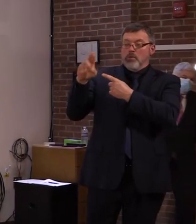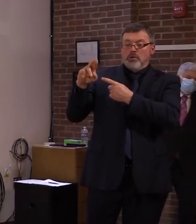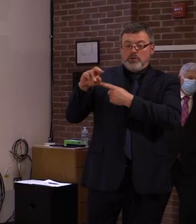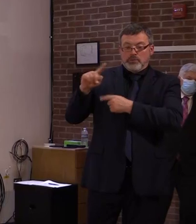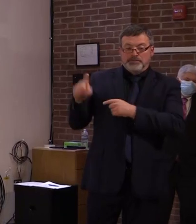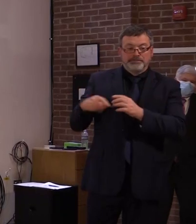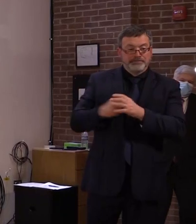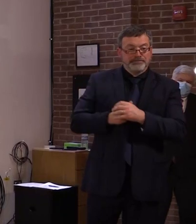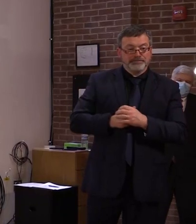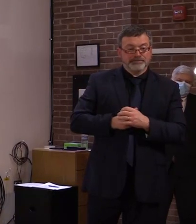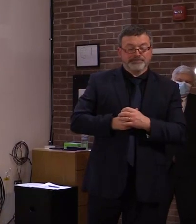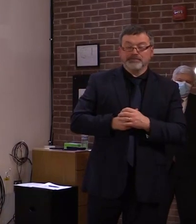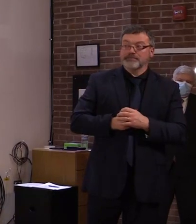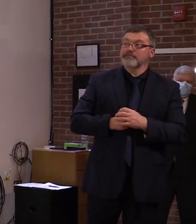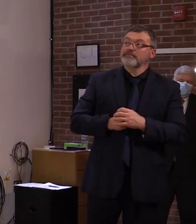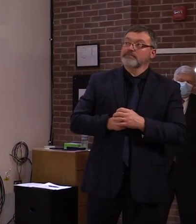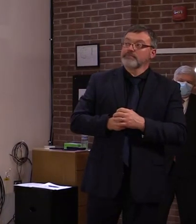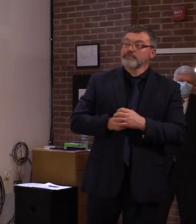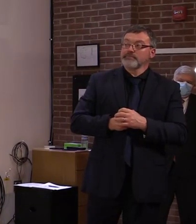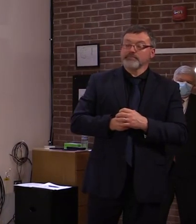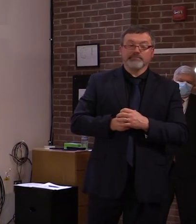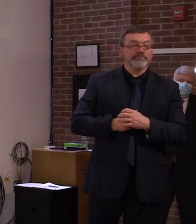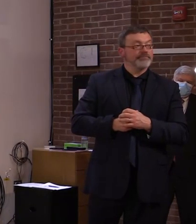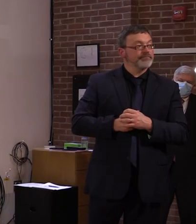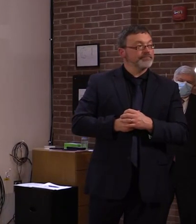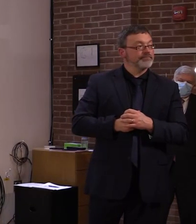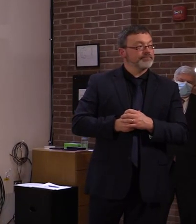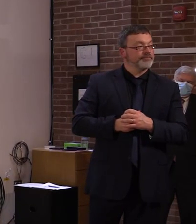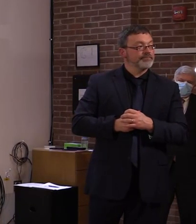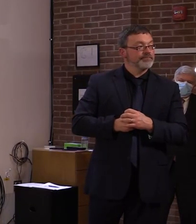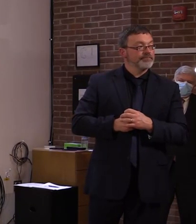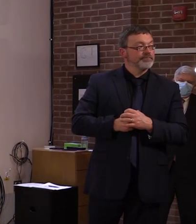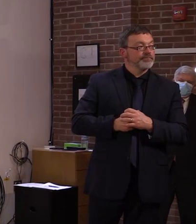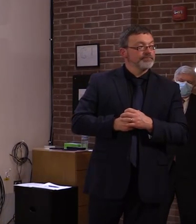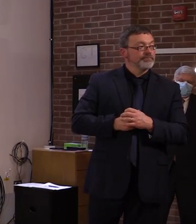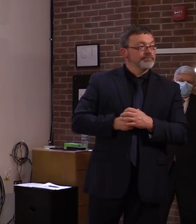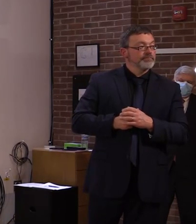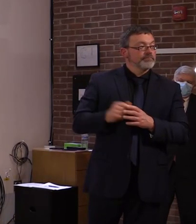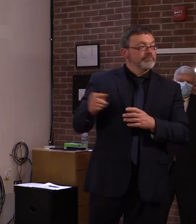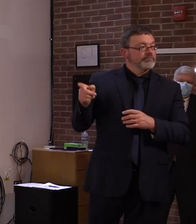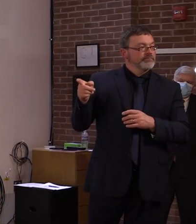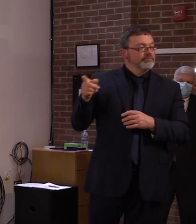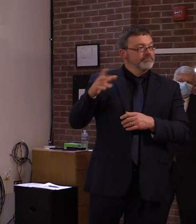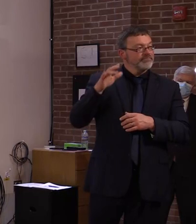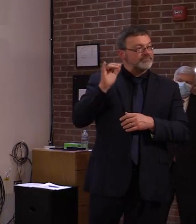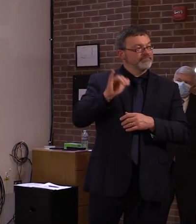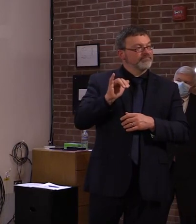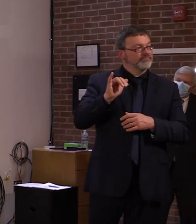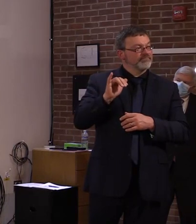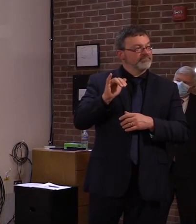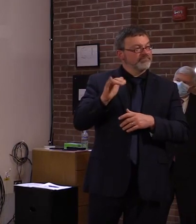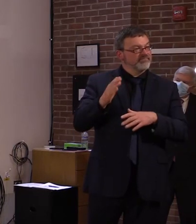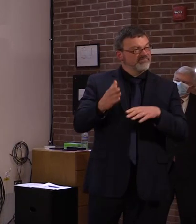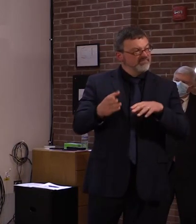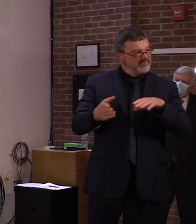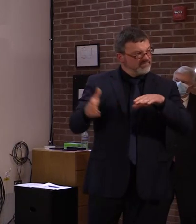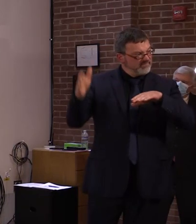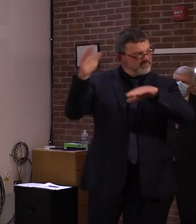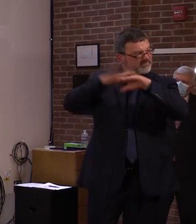Hi, yes, I was wondering if there's anything driving the elevated case count in Bennington County.